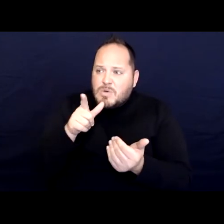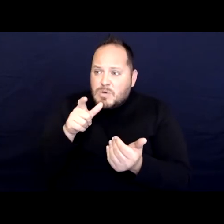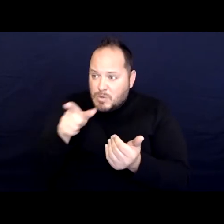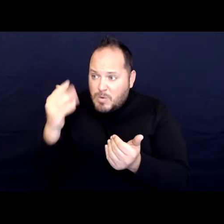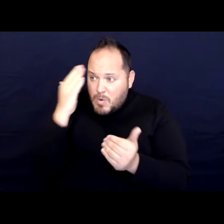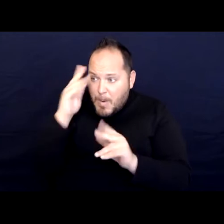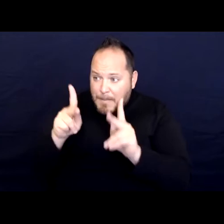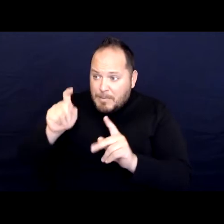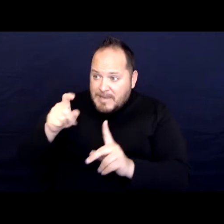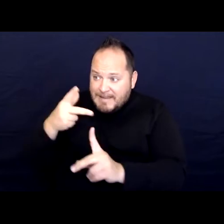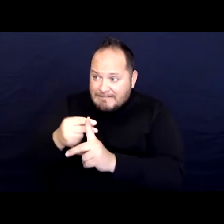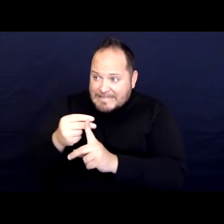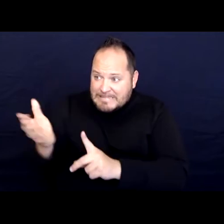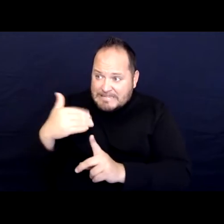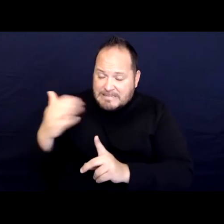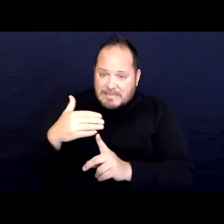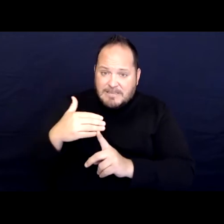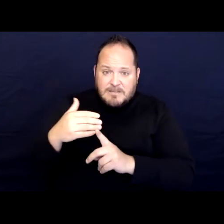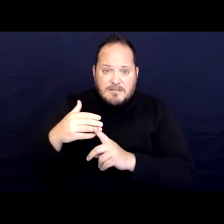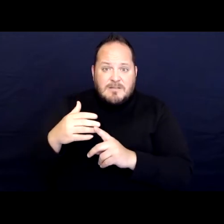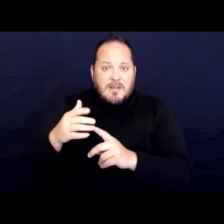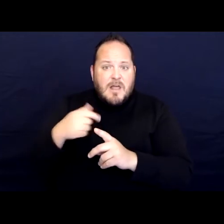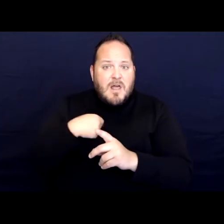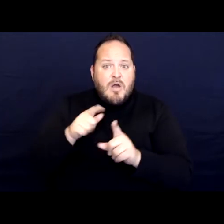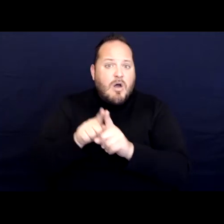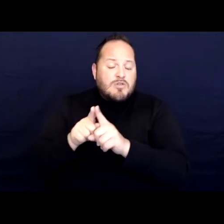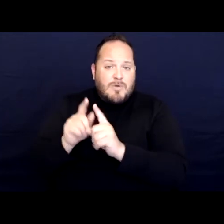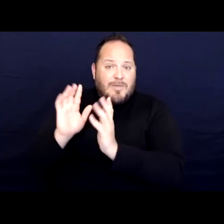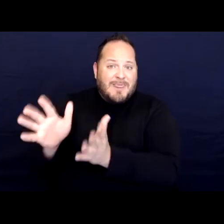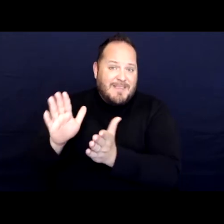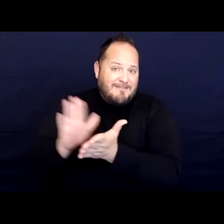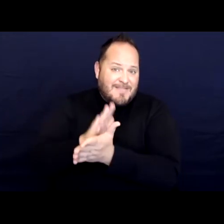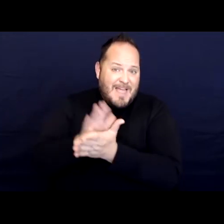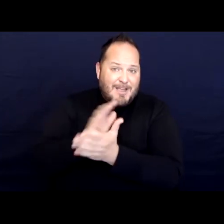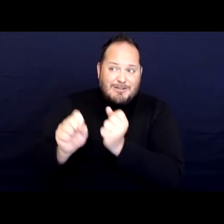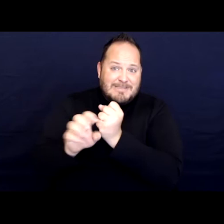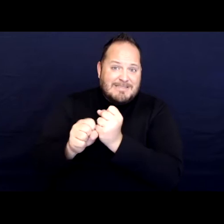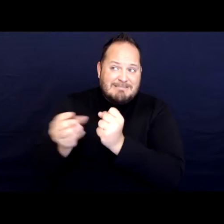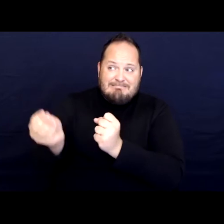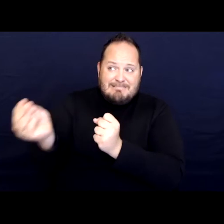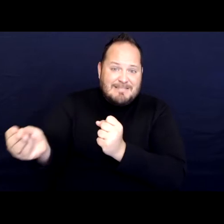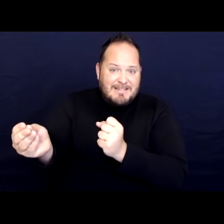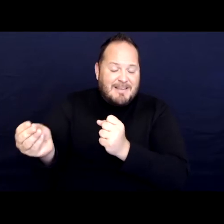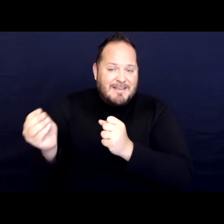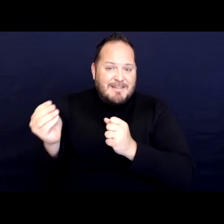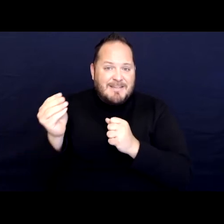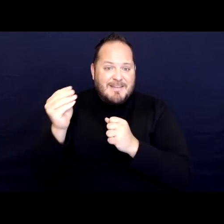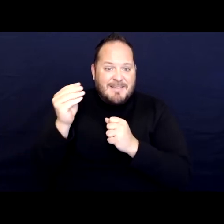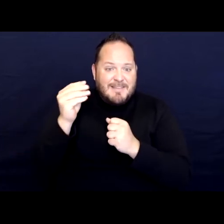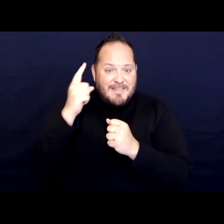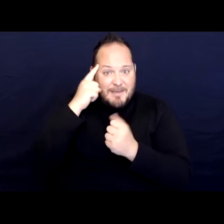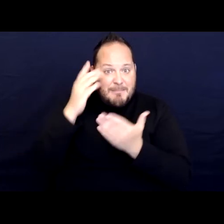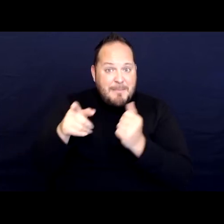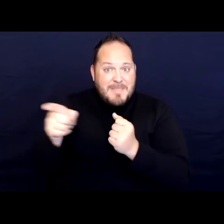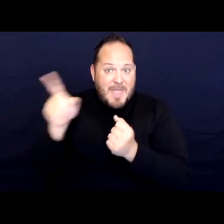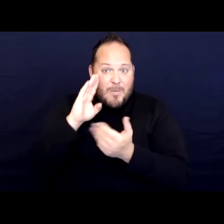to, and leaving flyers, physical flyers with people, thinking like, you'll help, you'll get